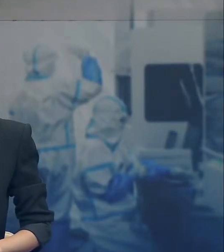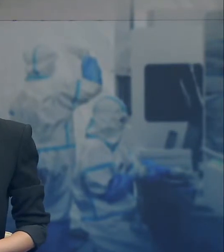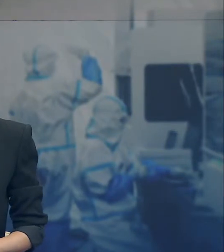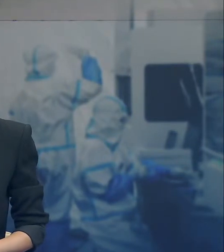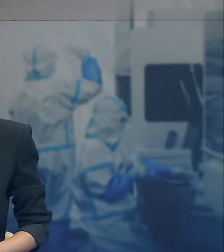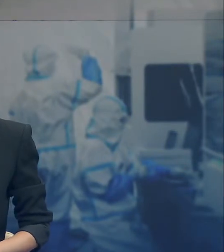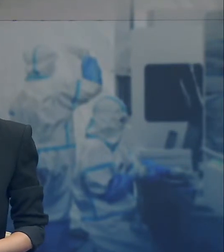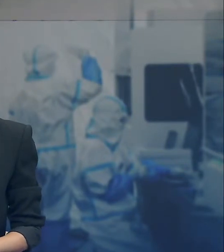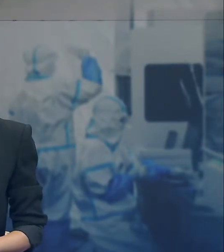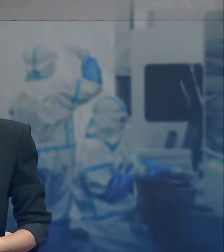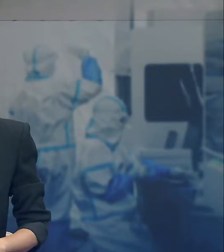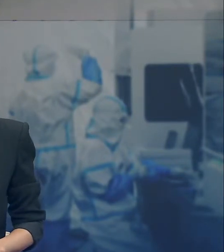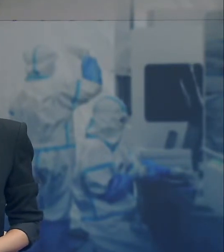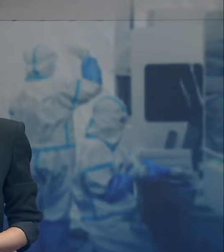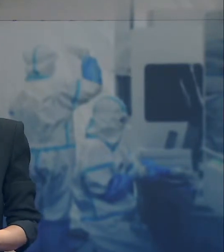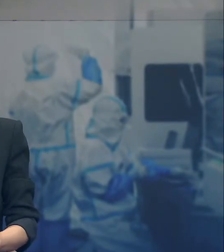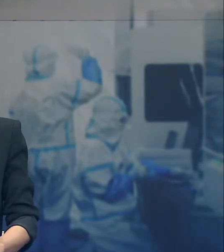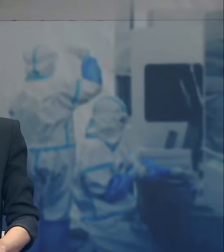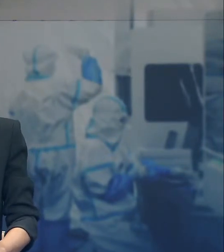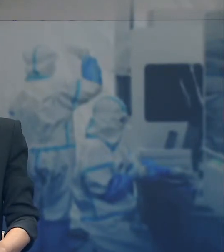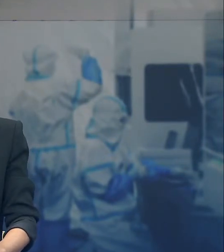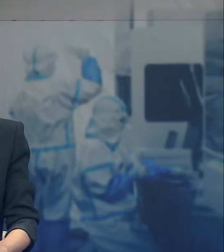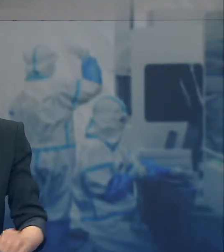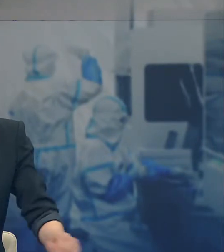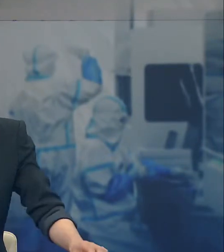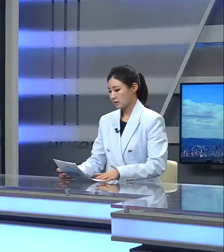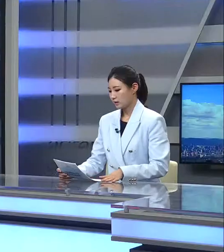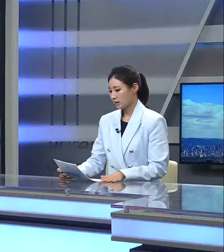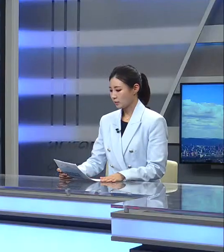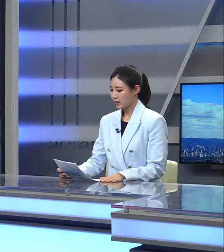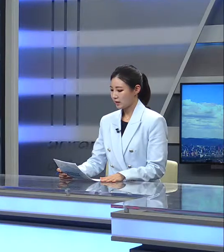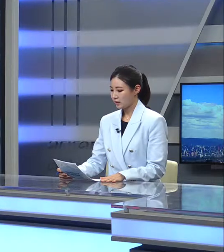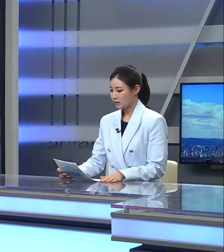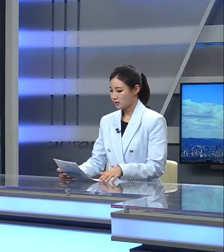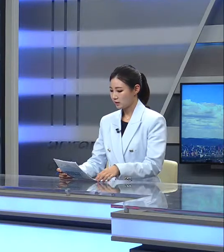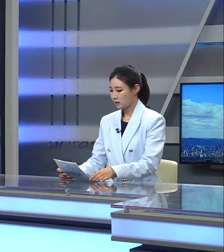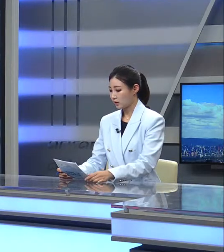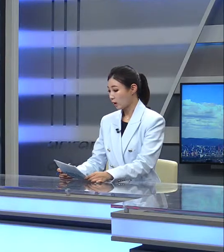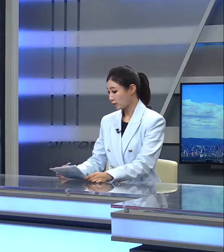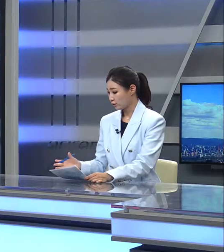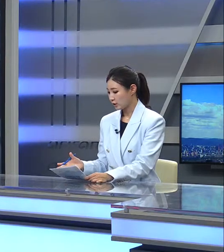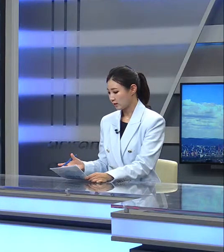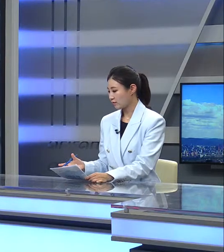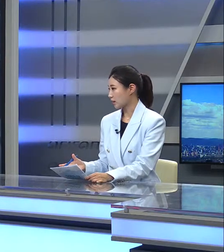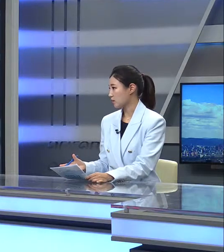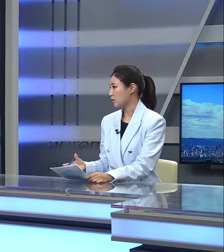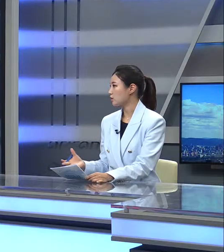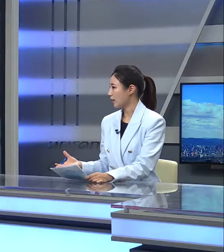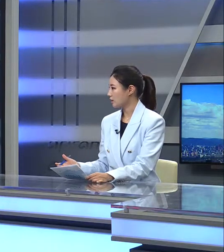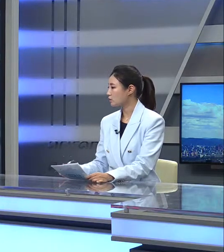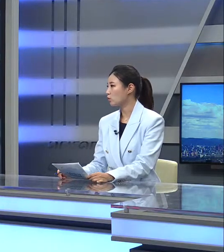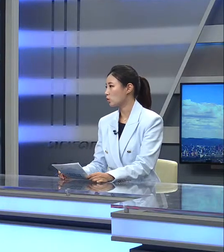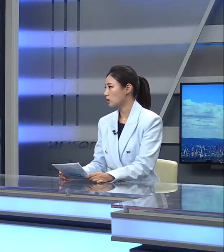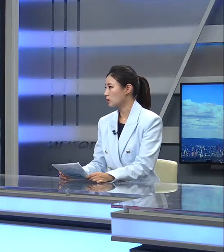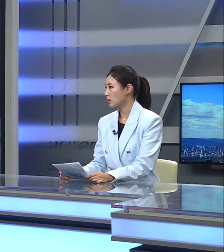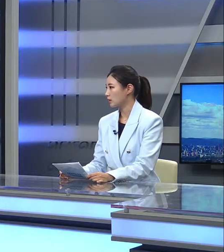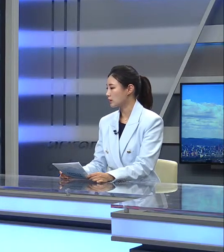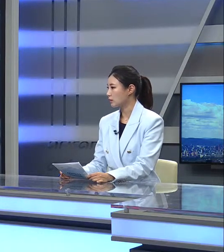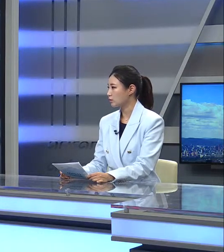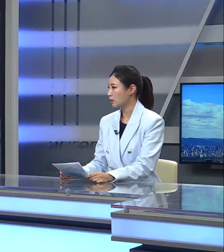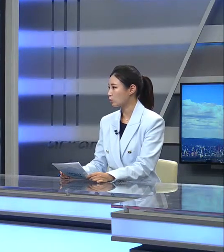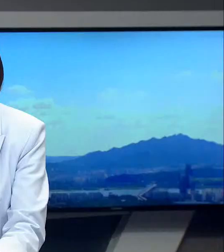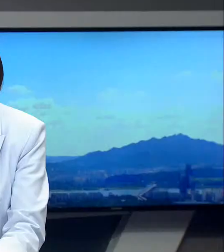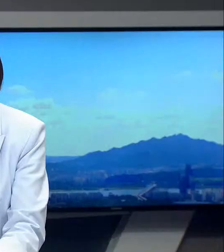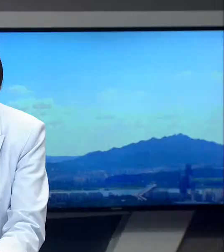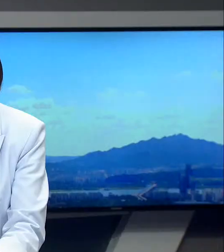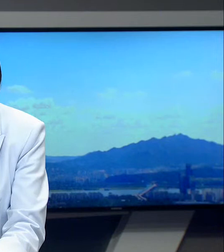here back at the desk with the gist of his address. Right, Soa? Right, and as Pei is an official at the vaccination task force, let's